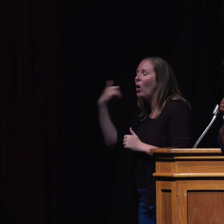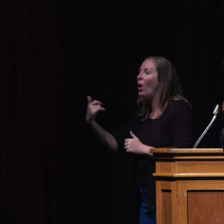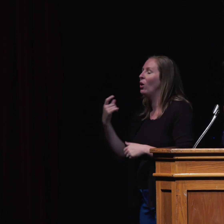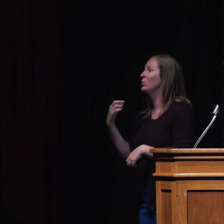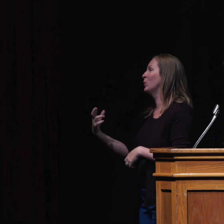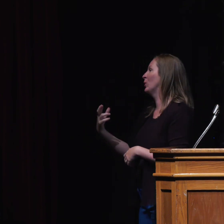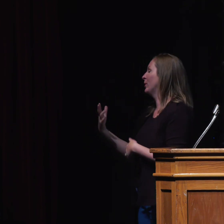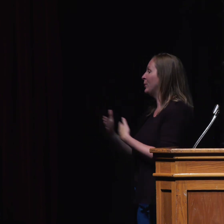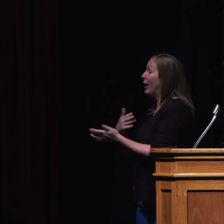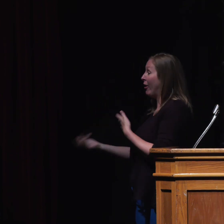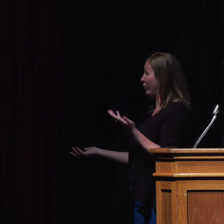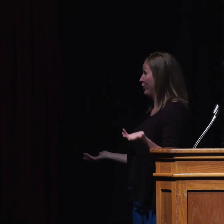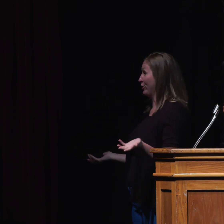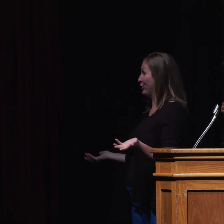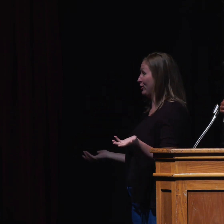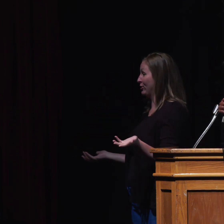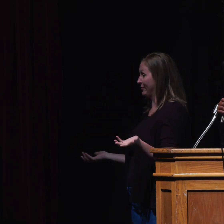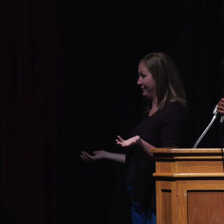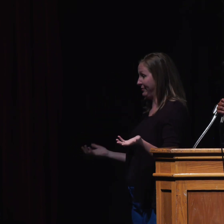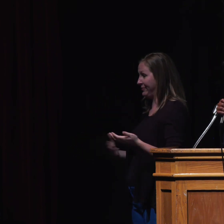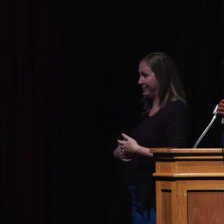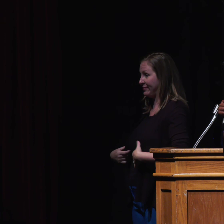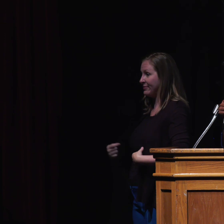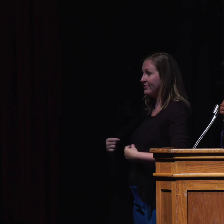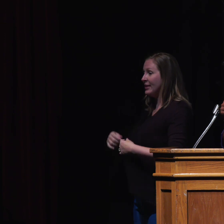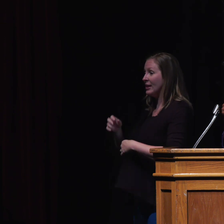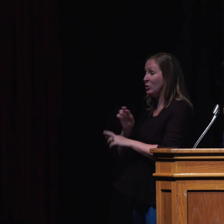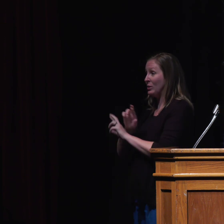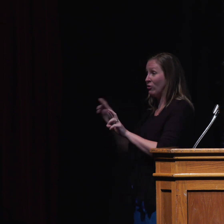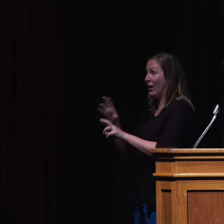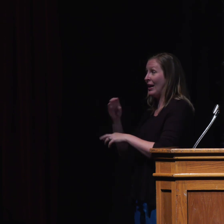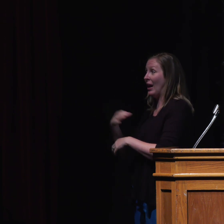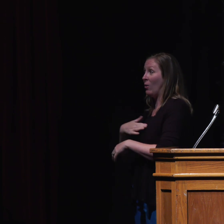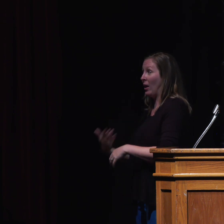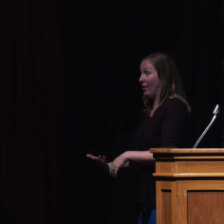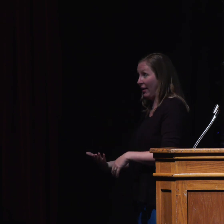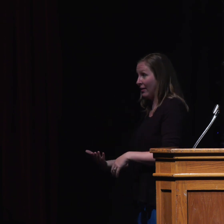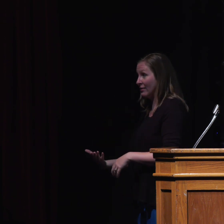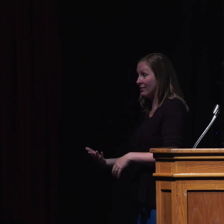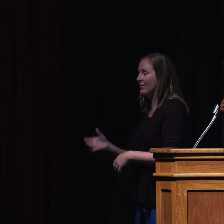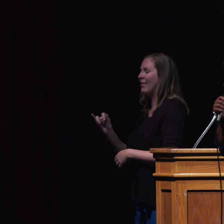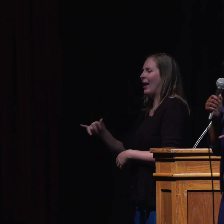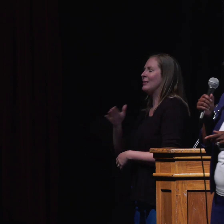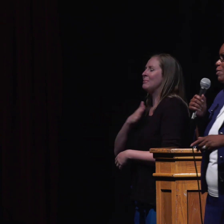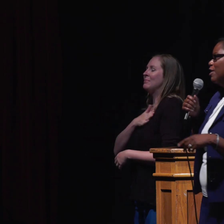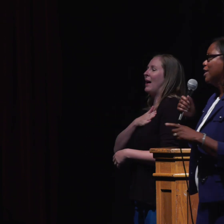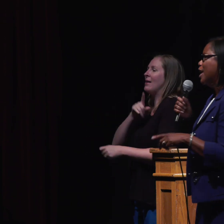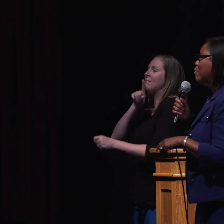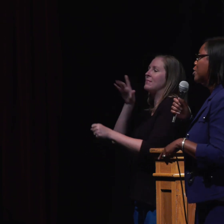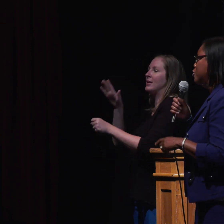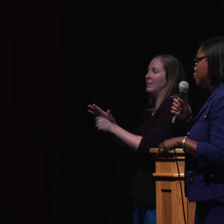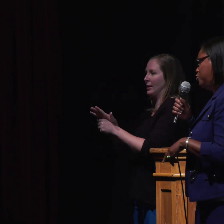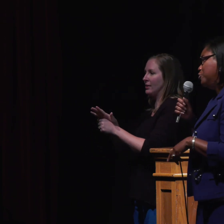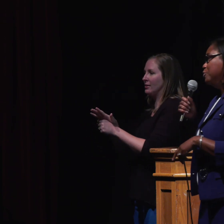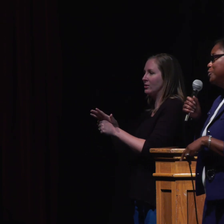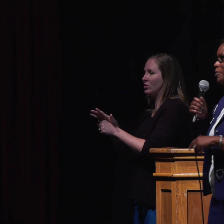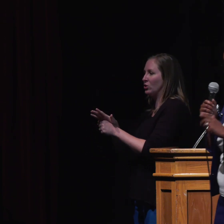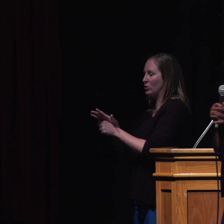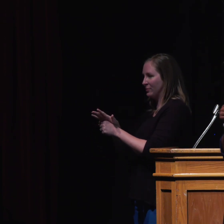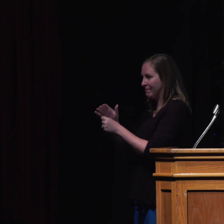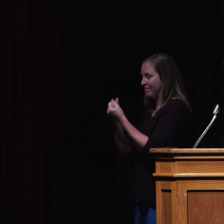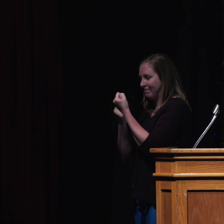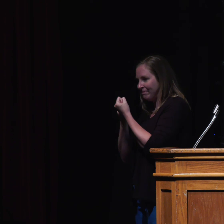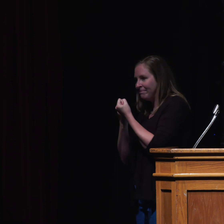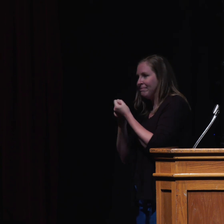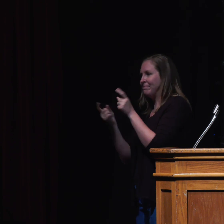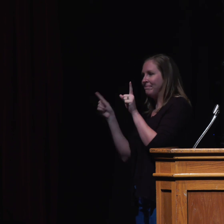or whatever it takes to be ready and willing. So that is my commitment to walk an hour in your shoes,